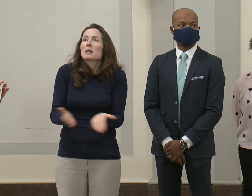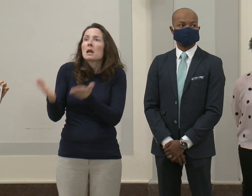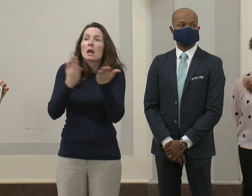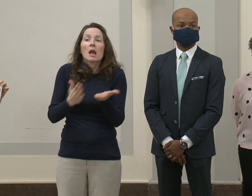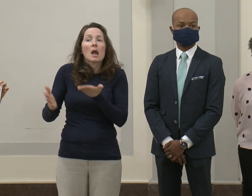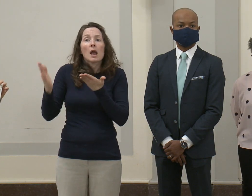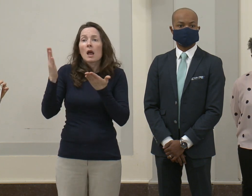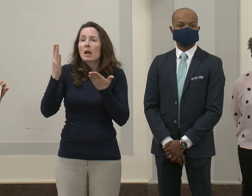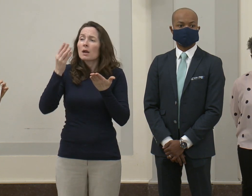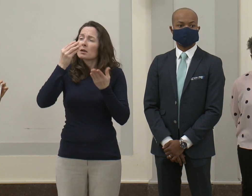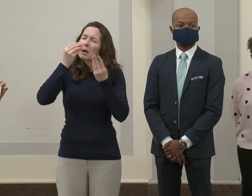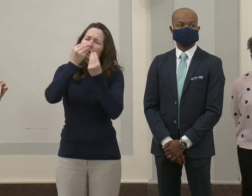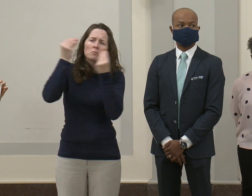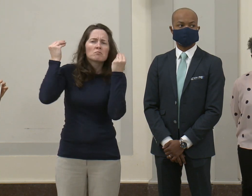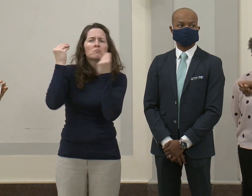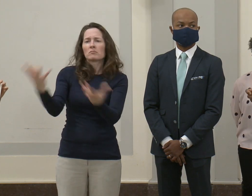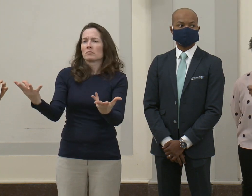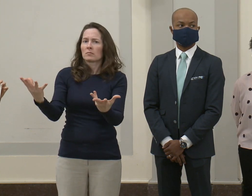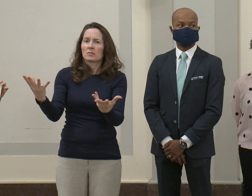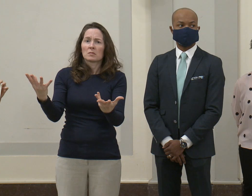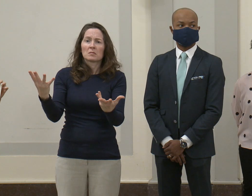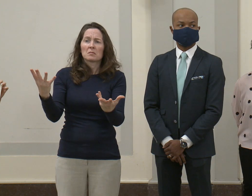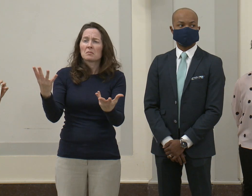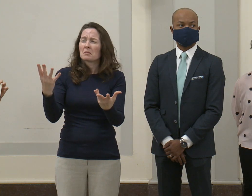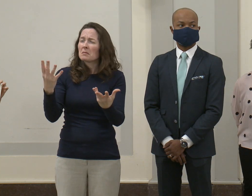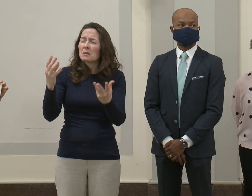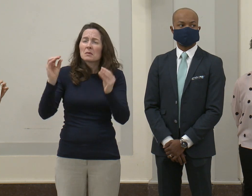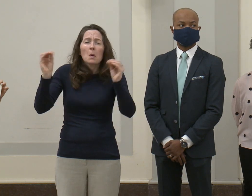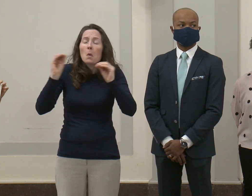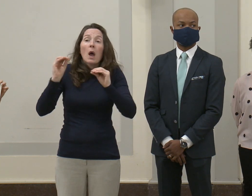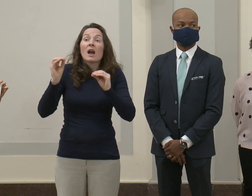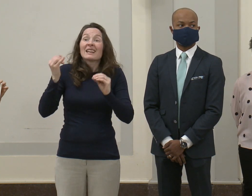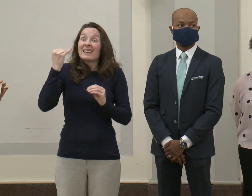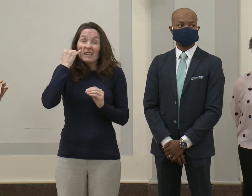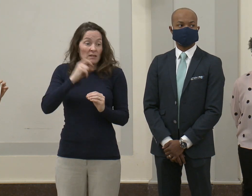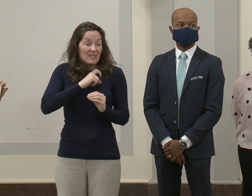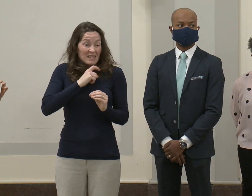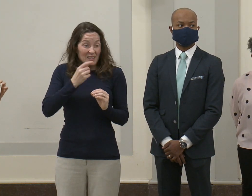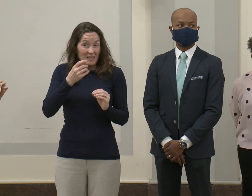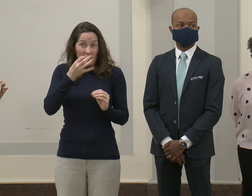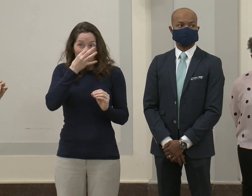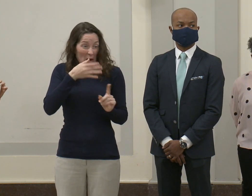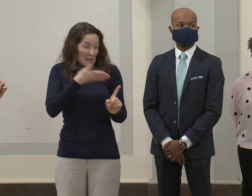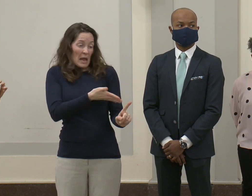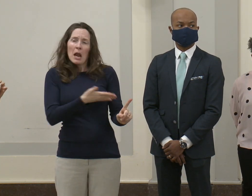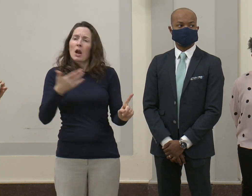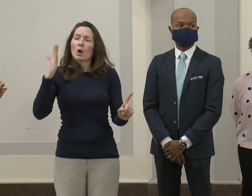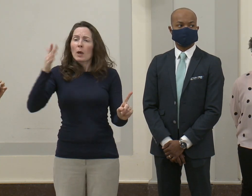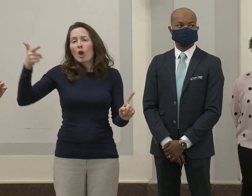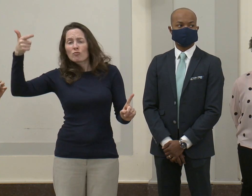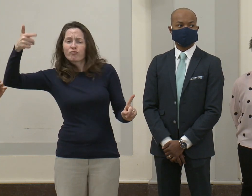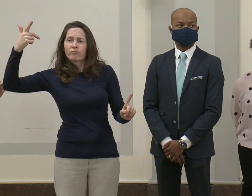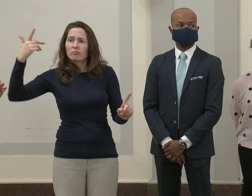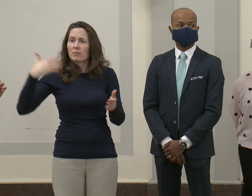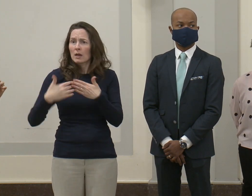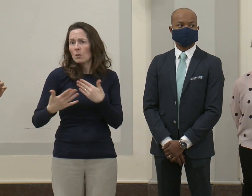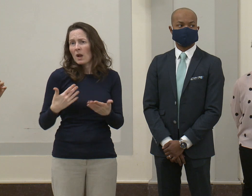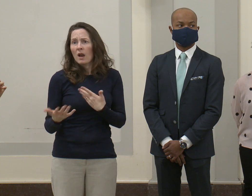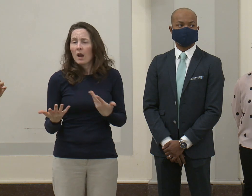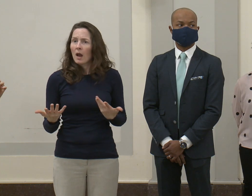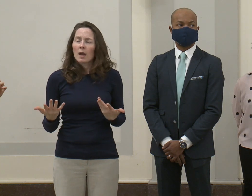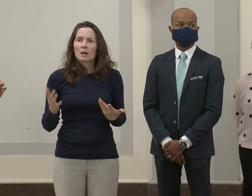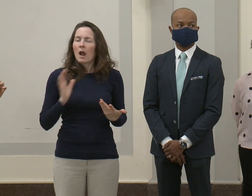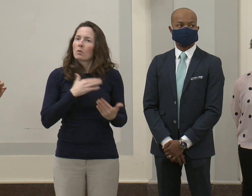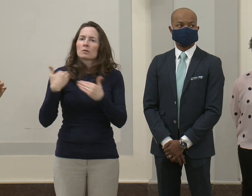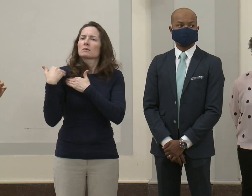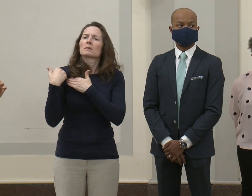don't care about your hashtag, they don't care if a police officer is standing right there. And our responsibility is to make sure that we remove those